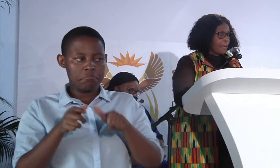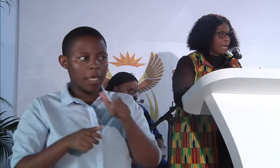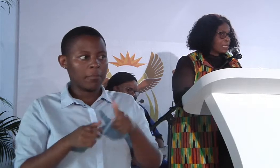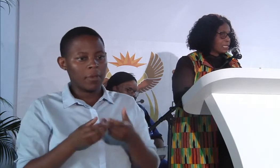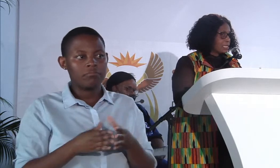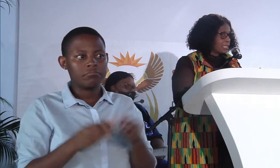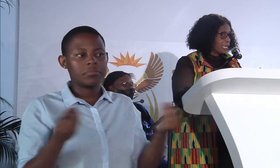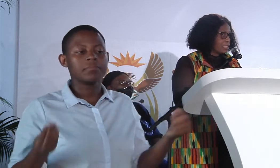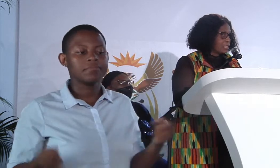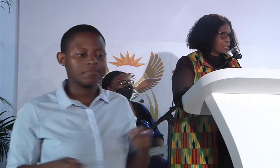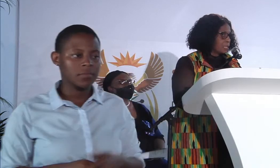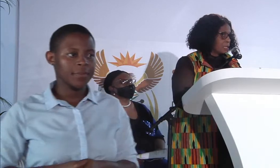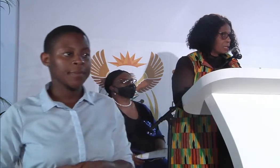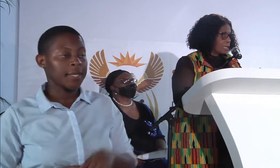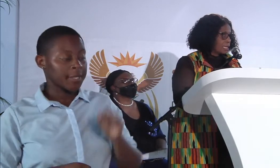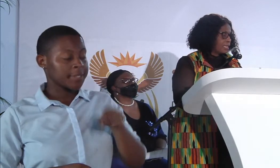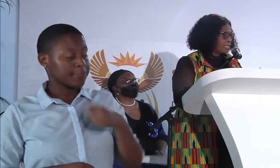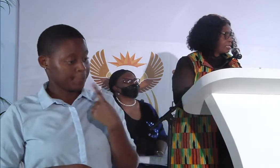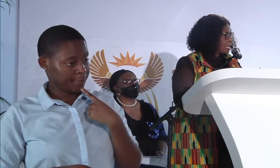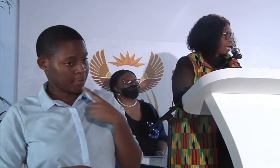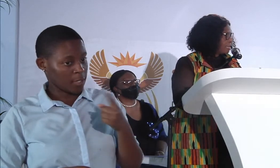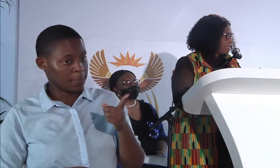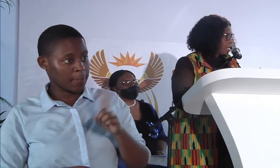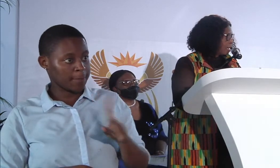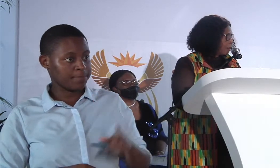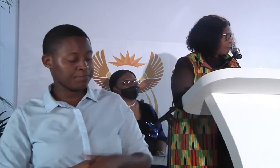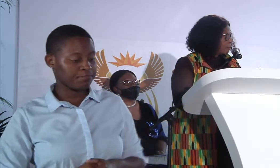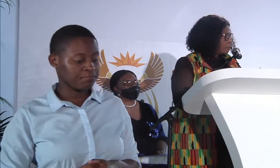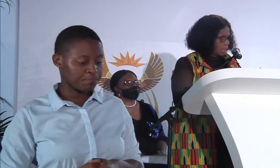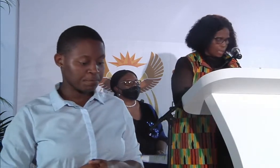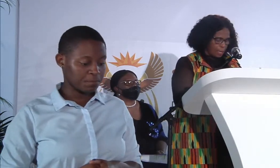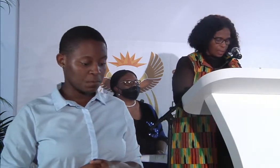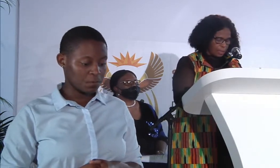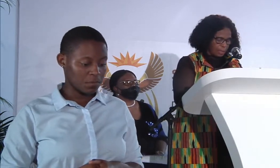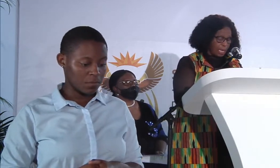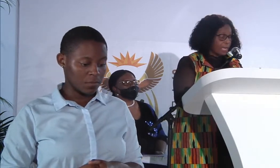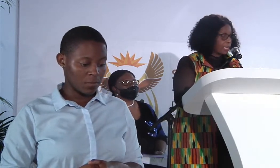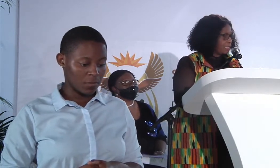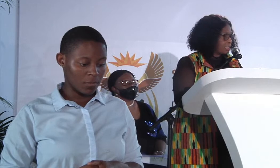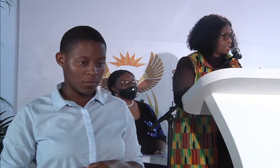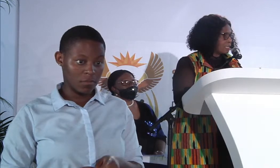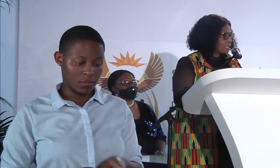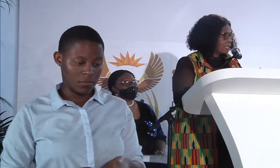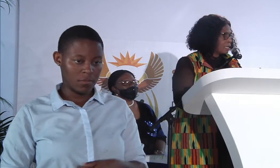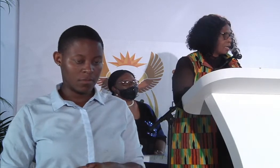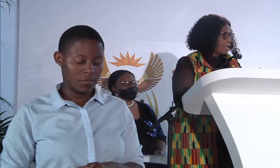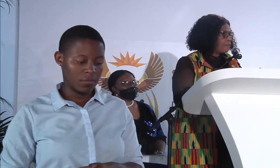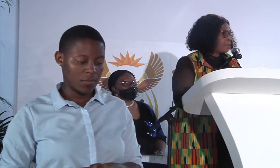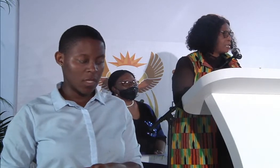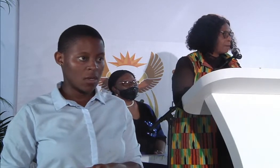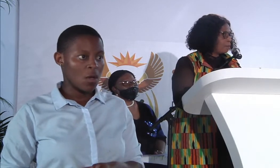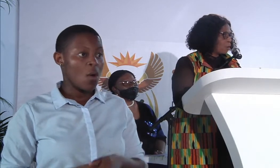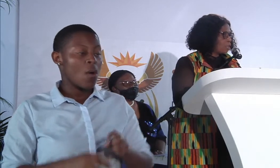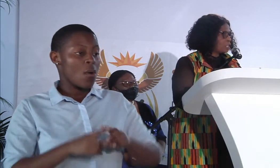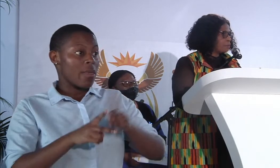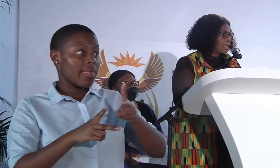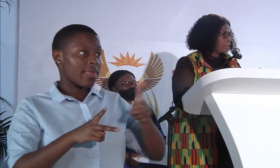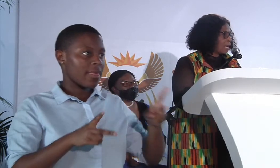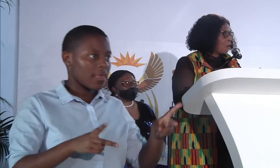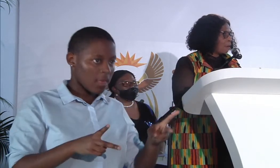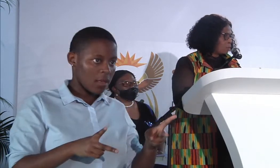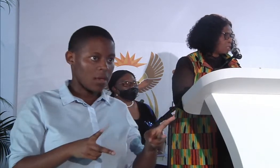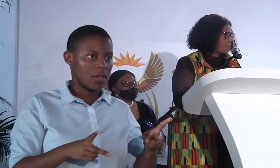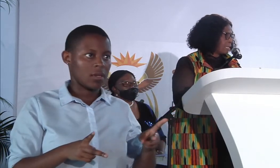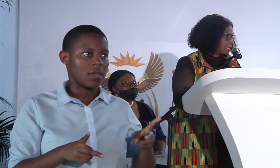I must indicate that other drug addicts have been employed by